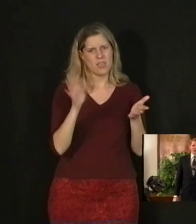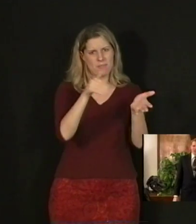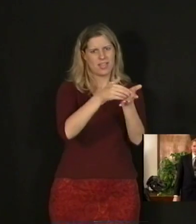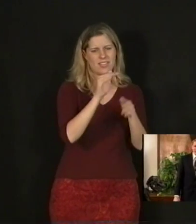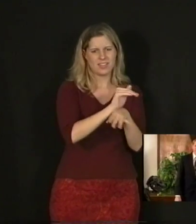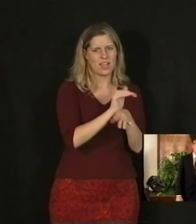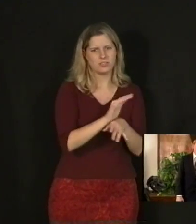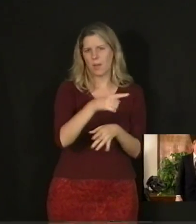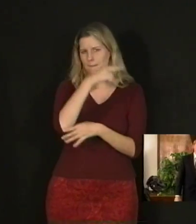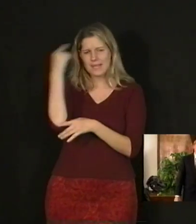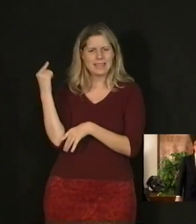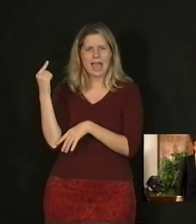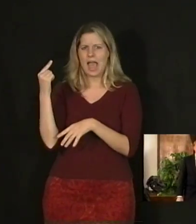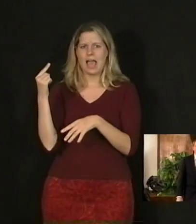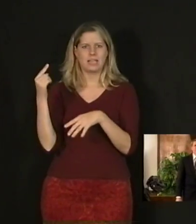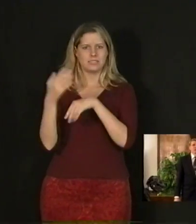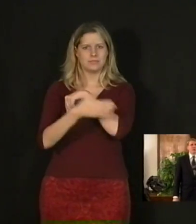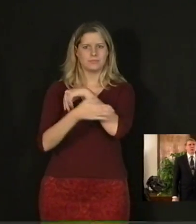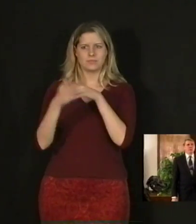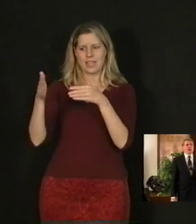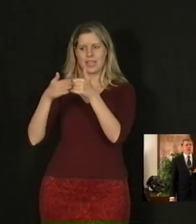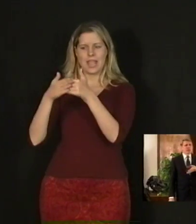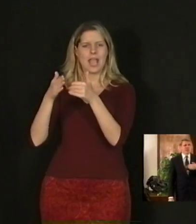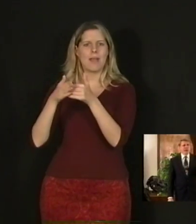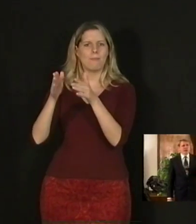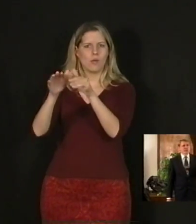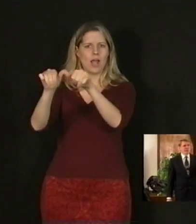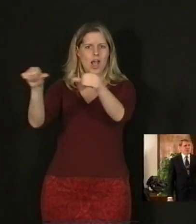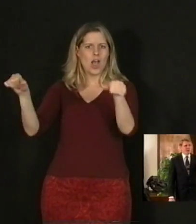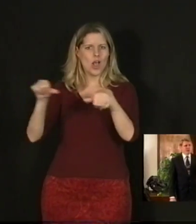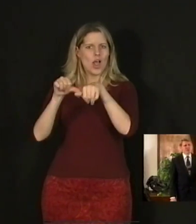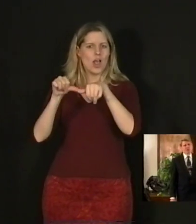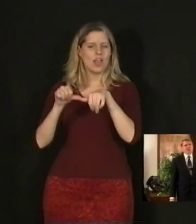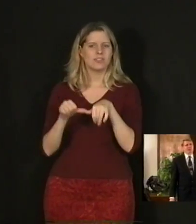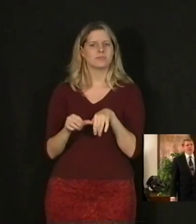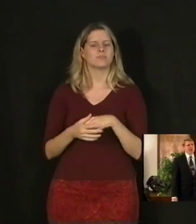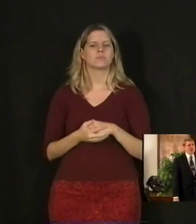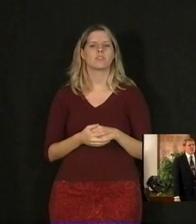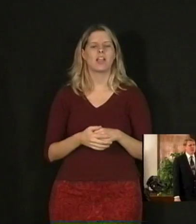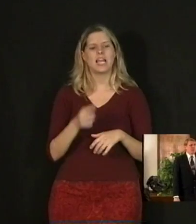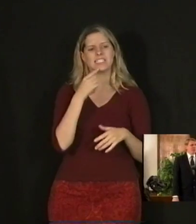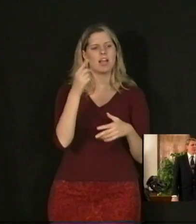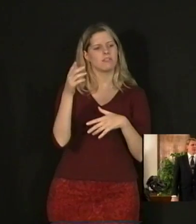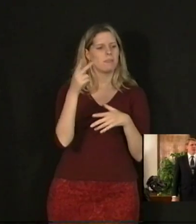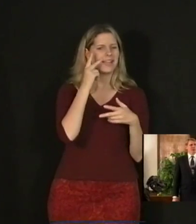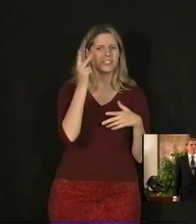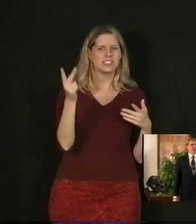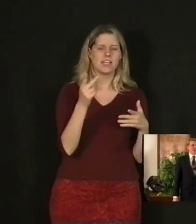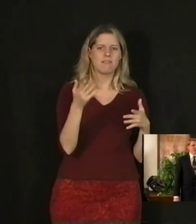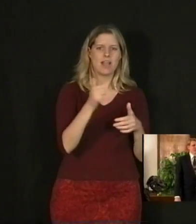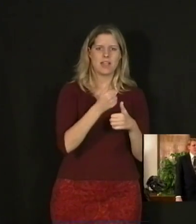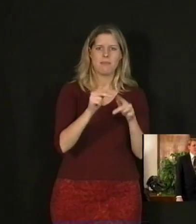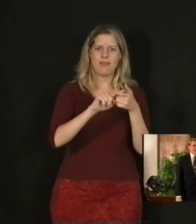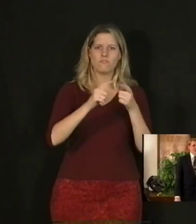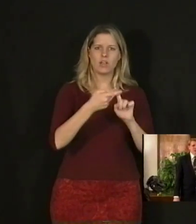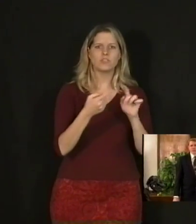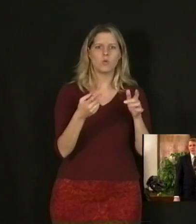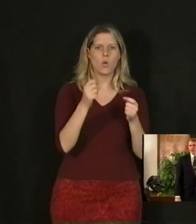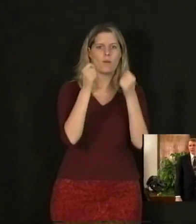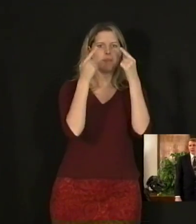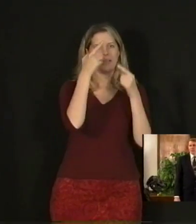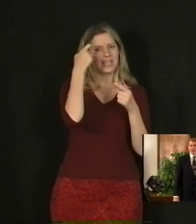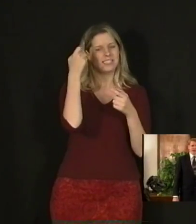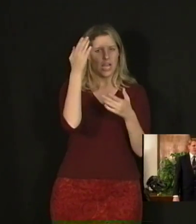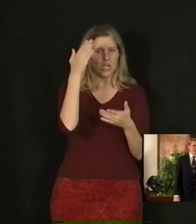ghetto housing project there. I said, I came by here to see if any of my friends are up, because I know a bunch of people here in the housing project in the ghetto